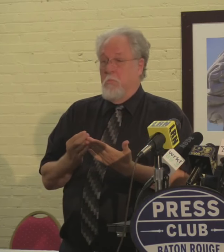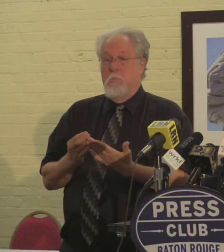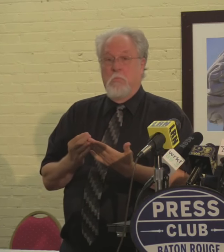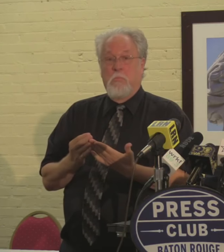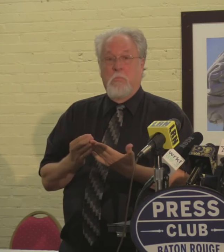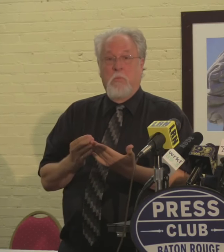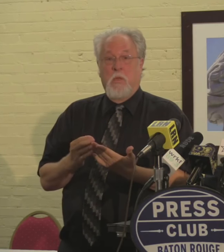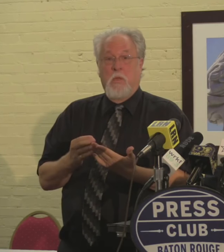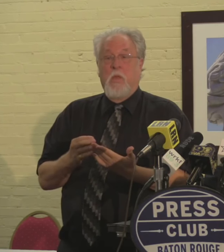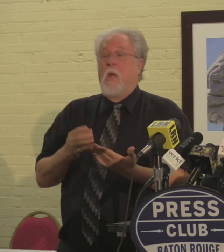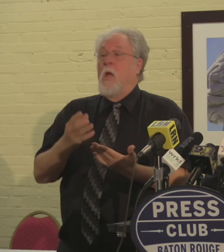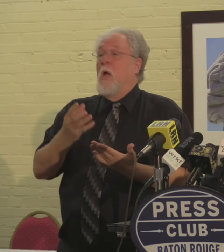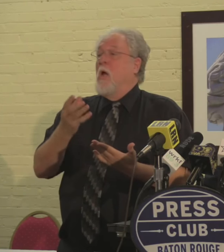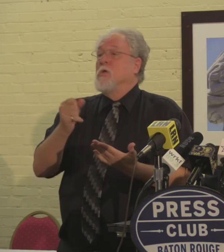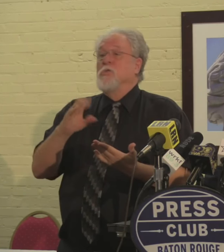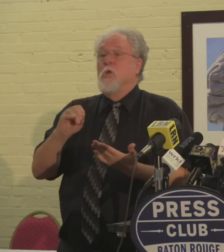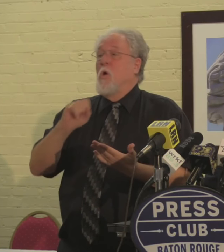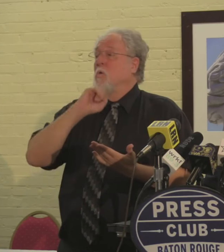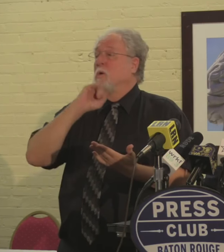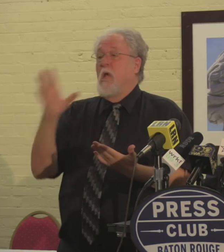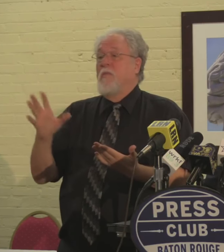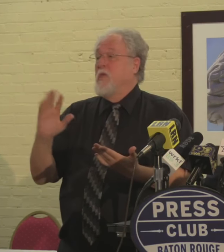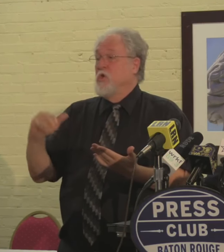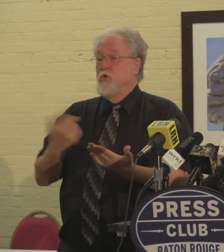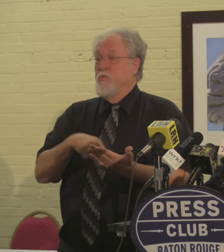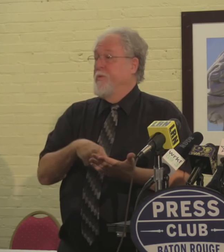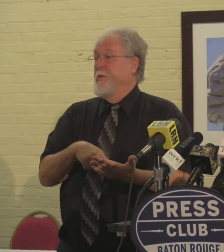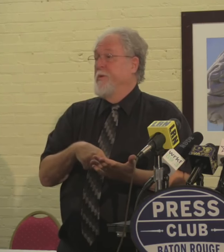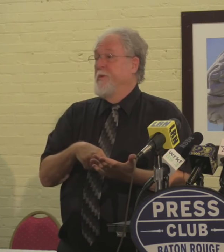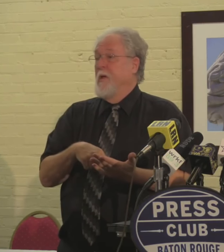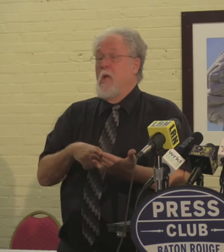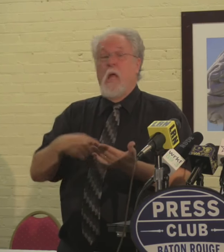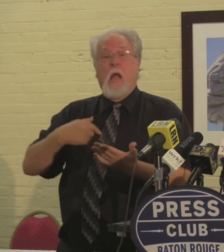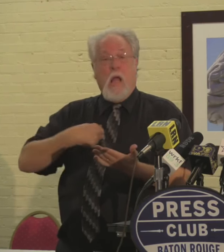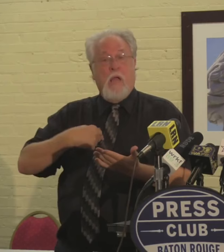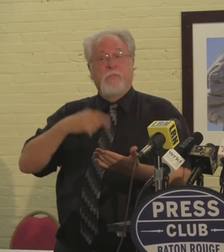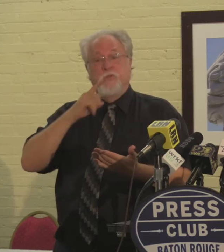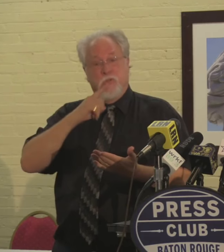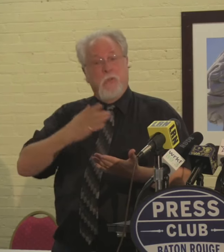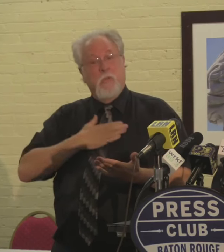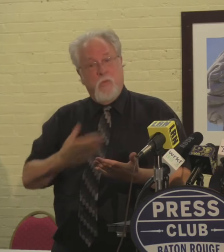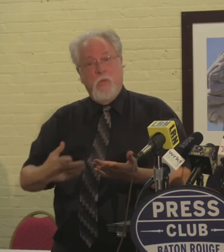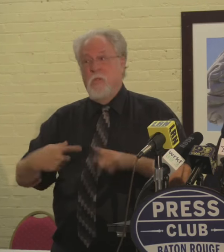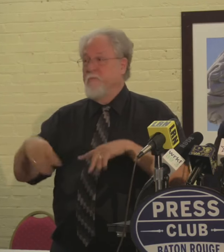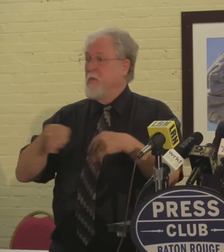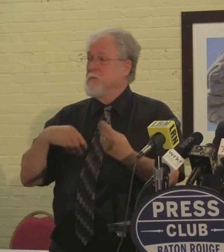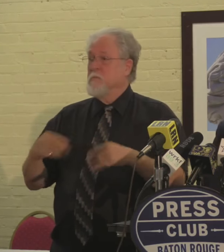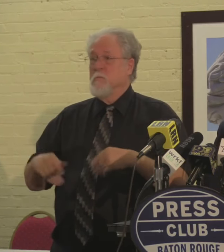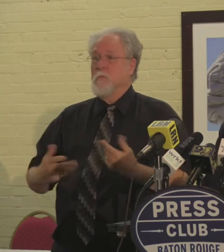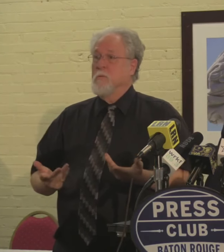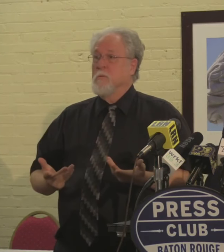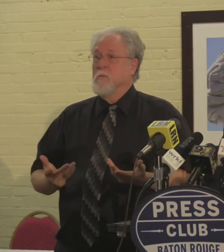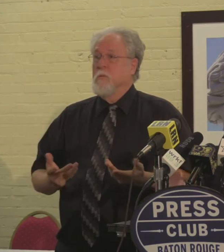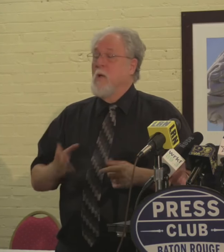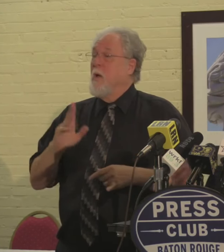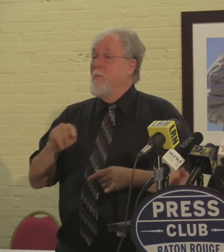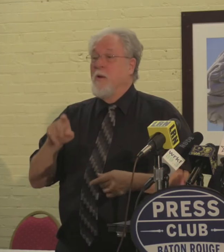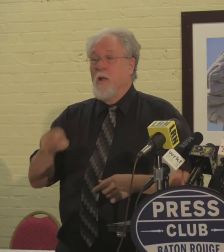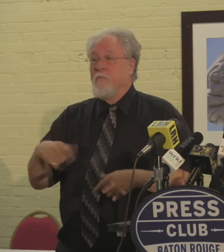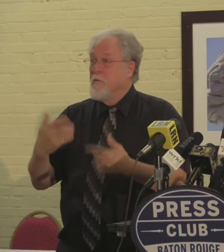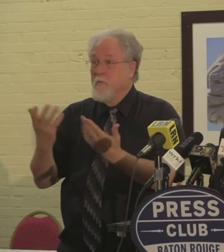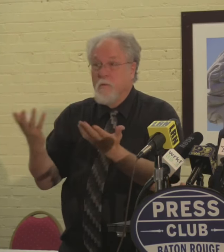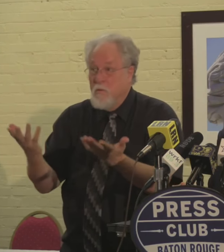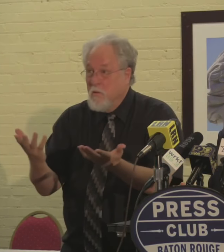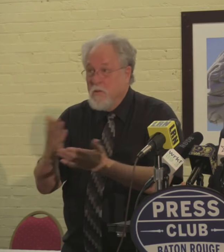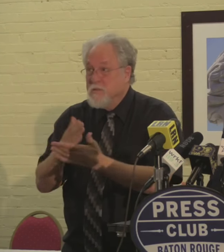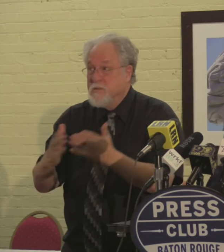fall. So there's nothing new there. And I am certainly willing to be flexible. But I've got to have some